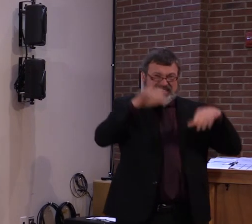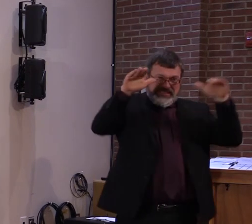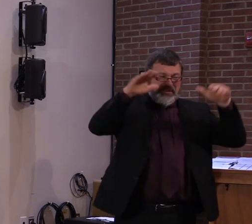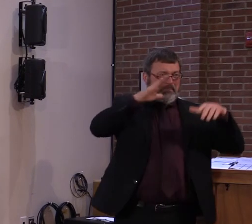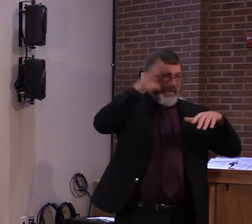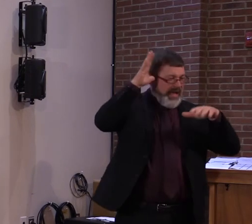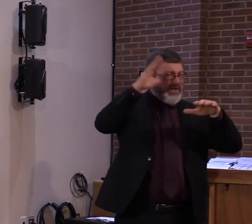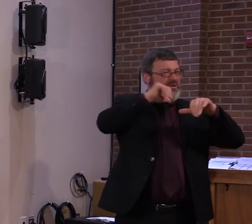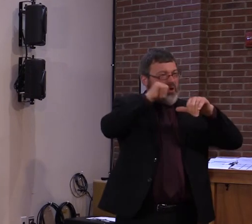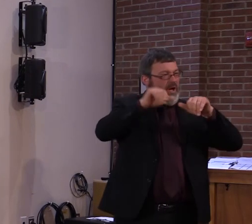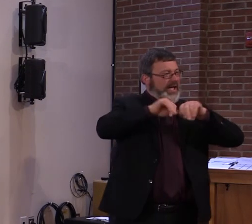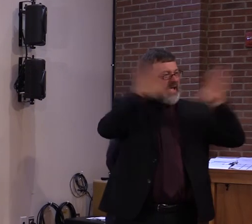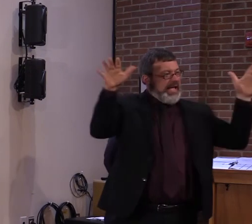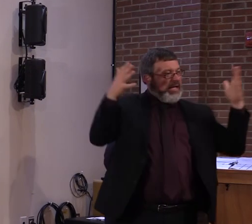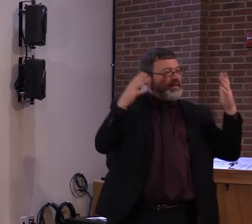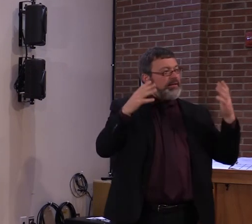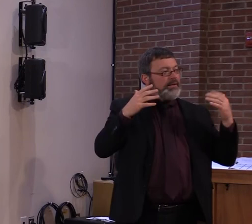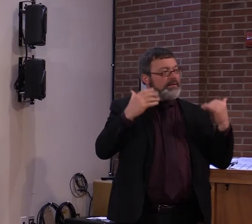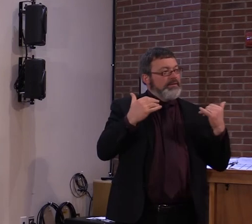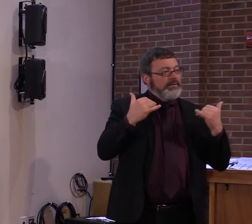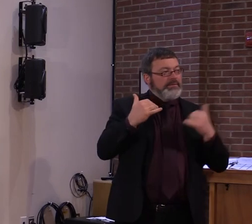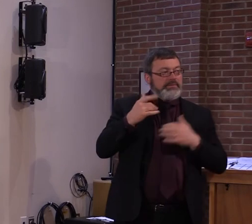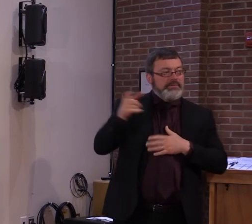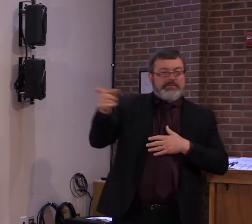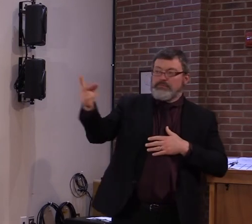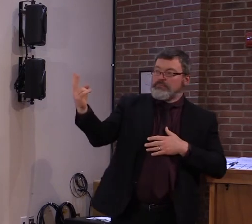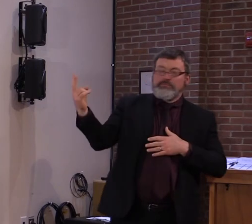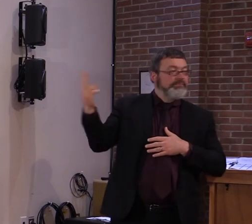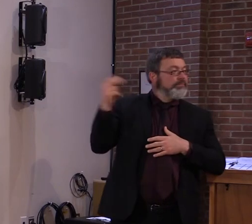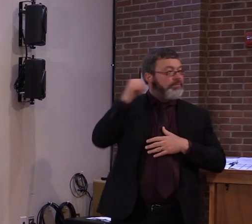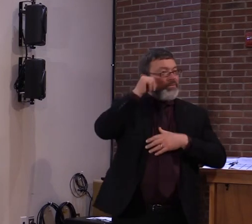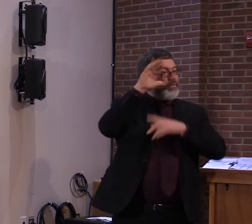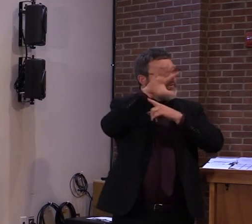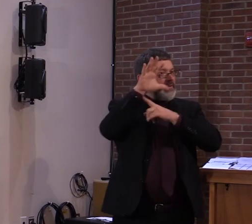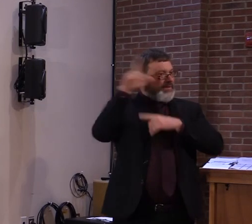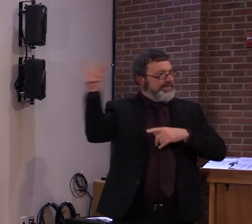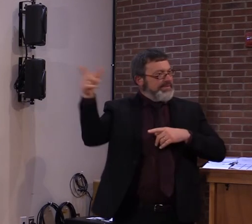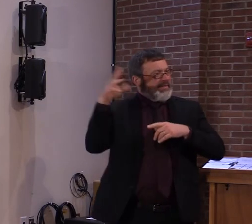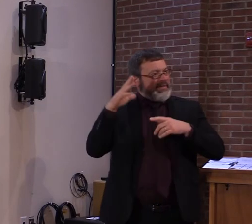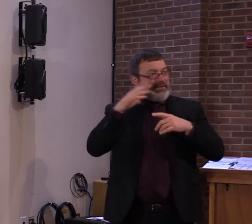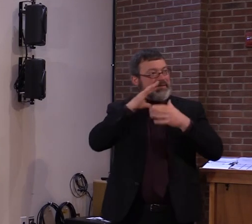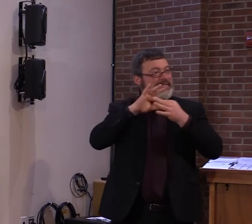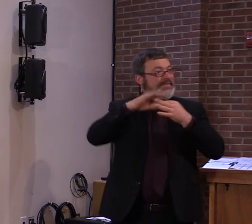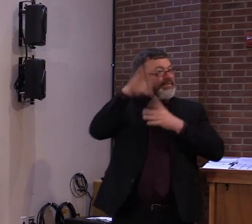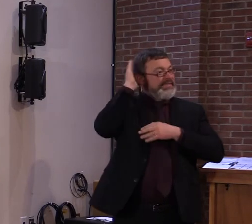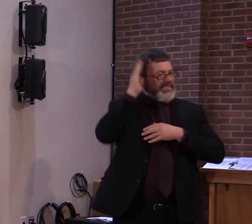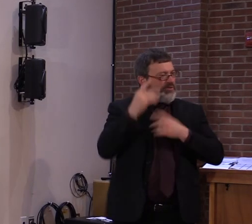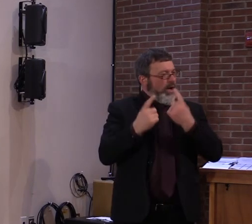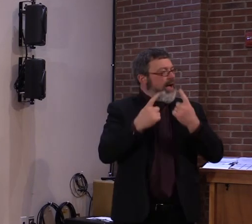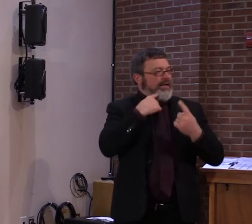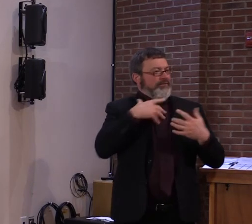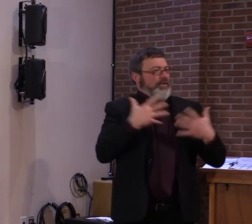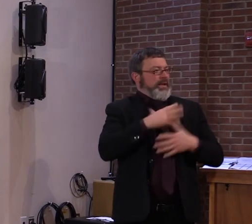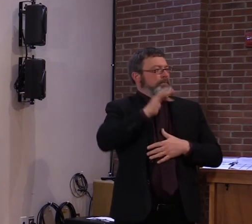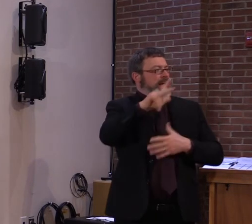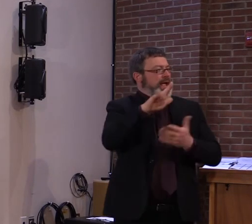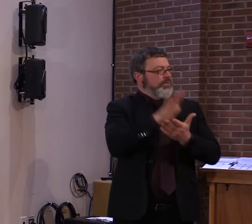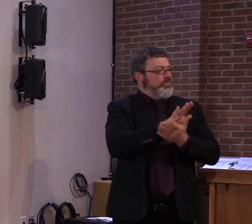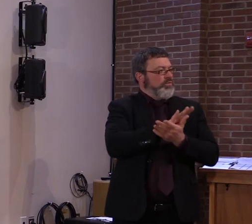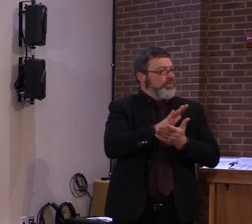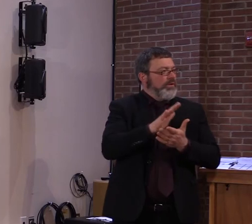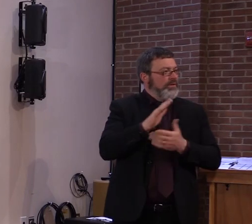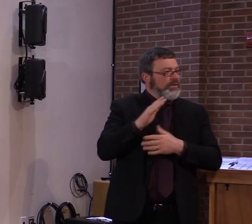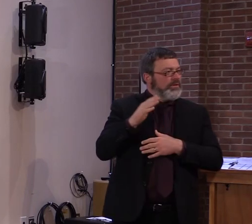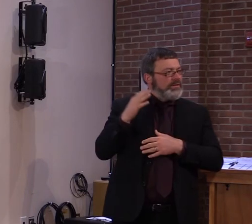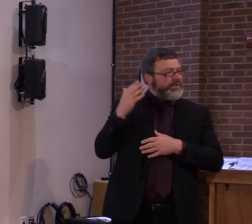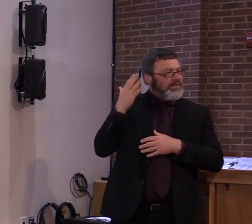after Thanksgiving. So why isn't the state ordering remote learning for 2 weeks after the holiday?